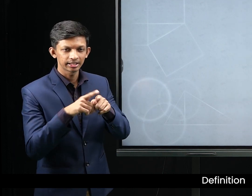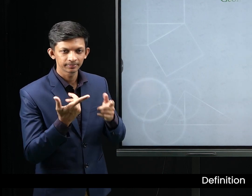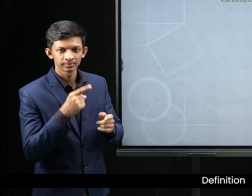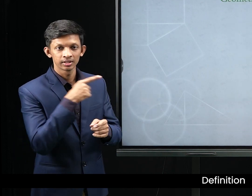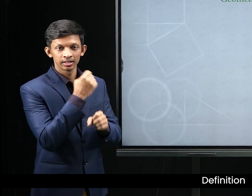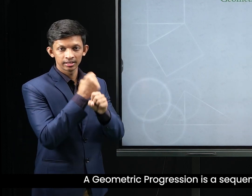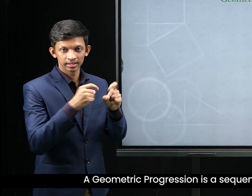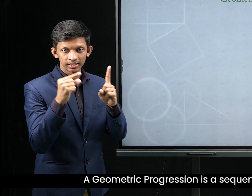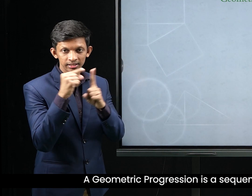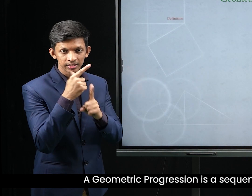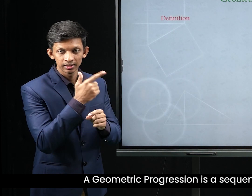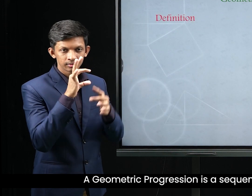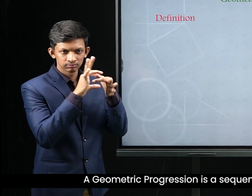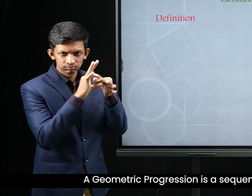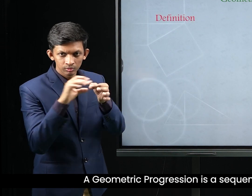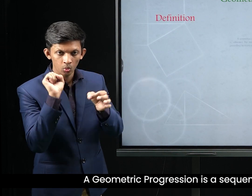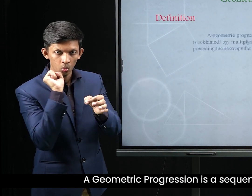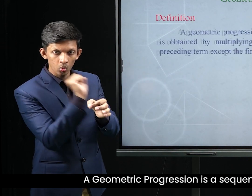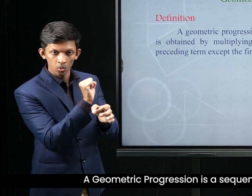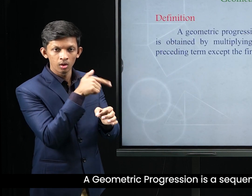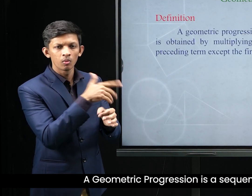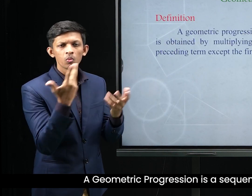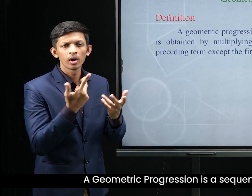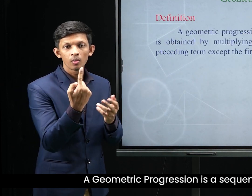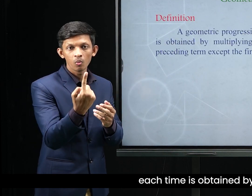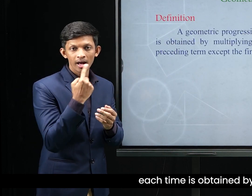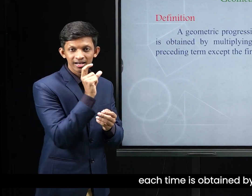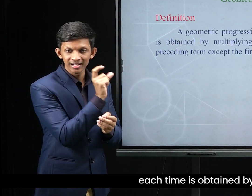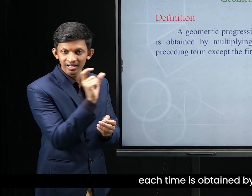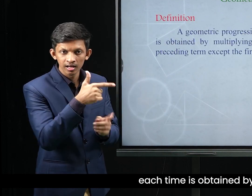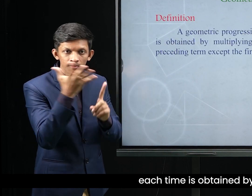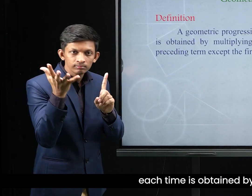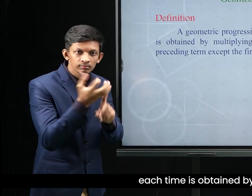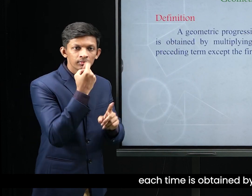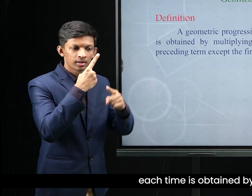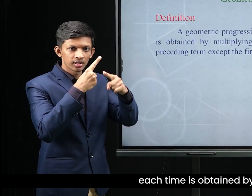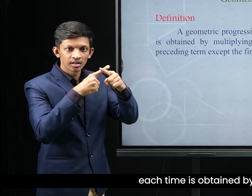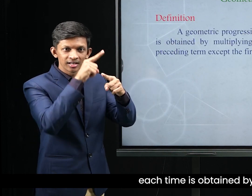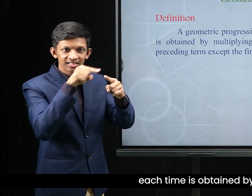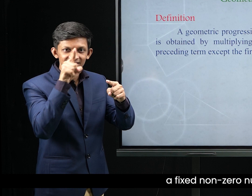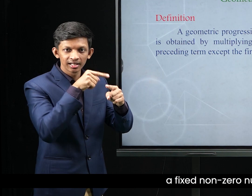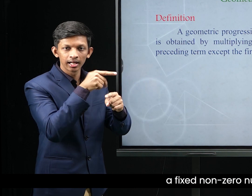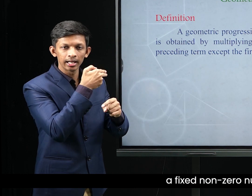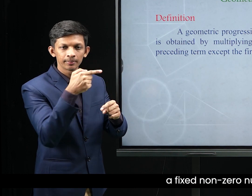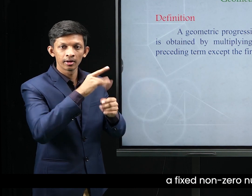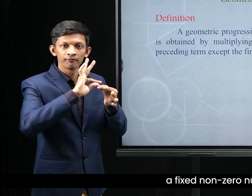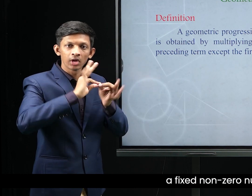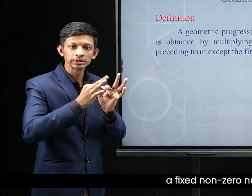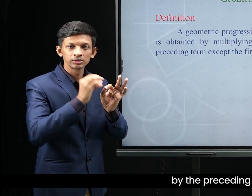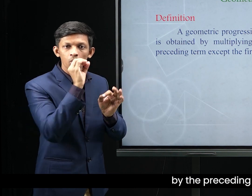Definition. A geometric progression is a sequence in which each term is obtained by multiplying a fixed non-zero number by